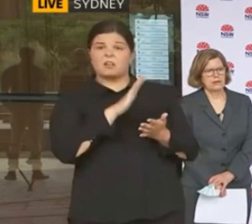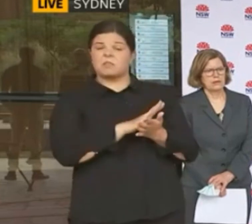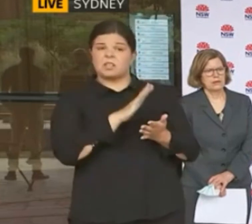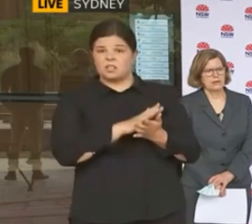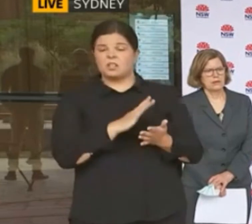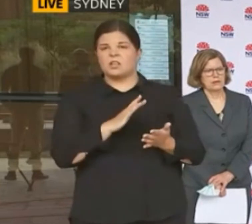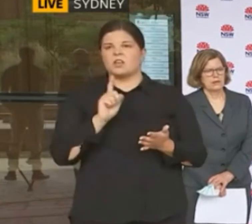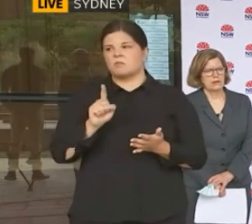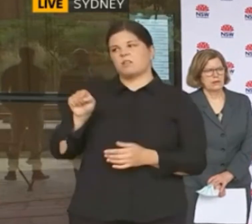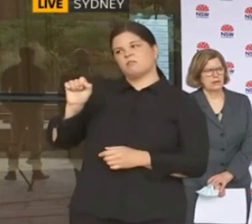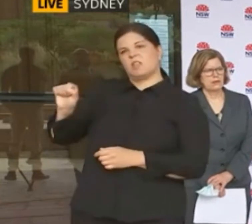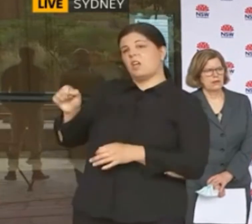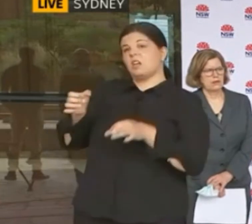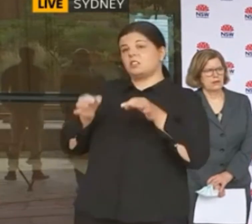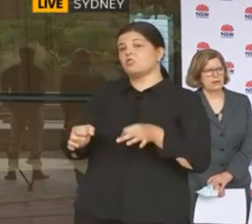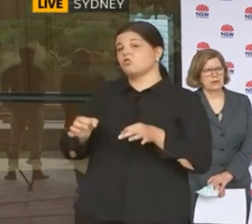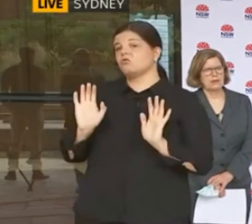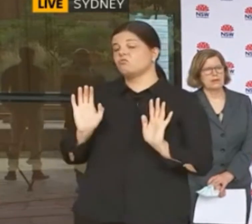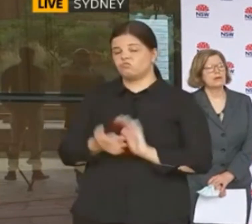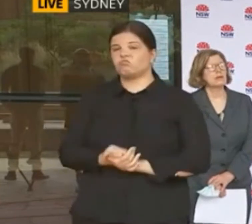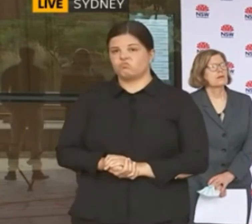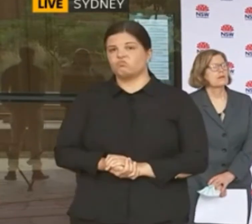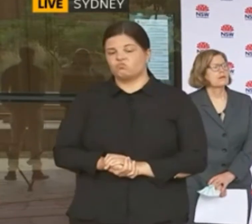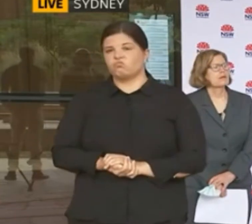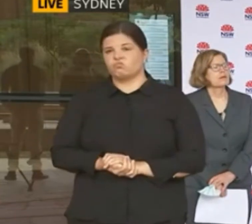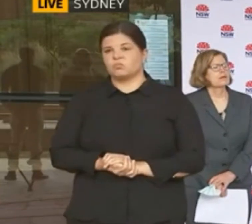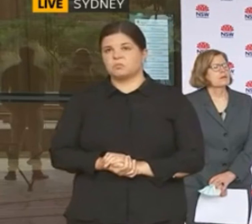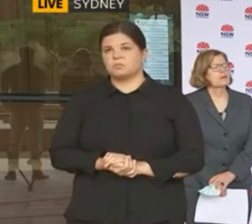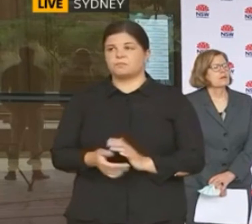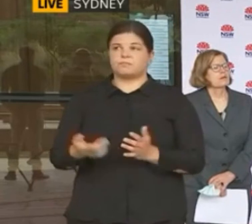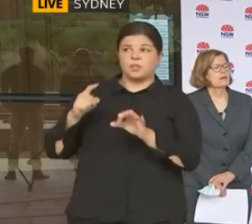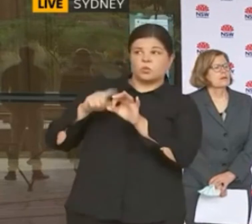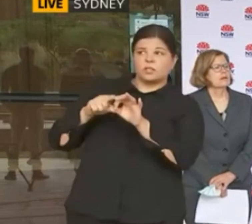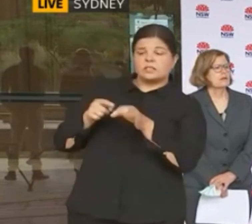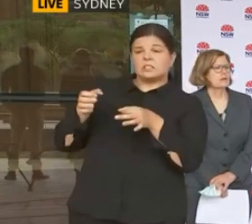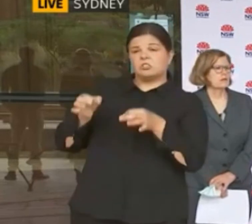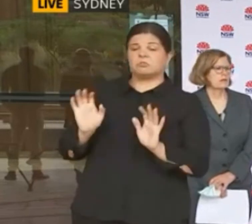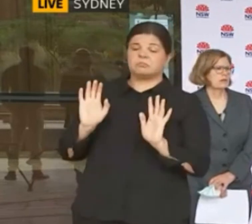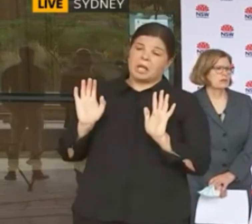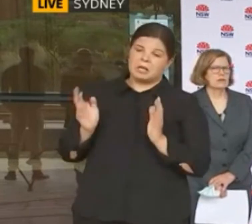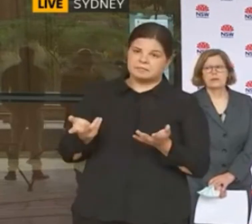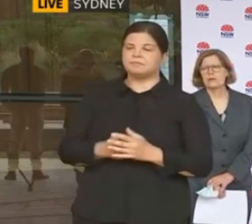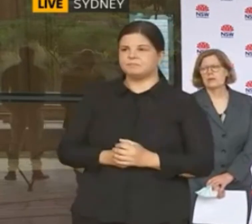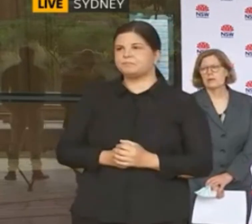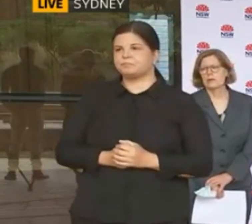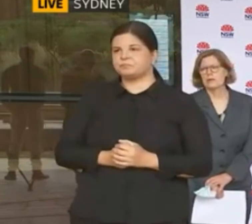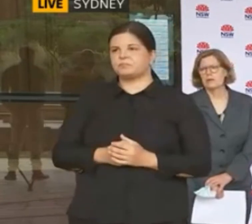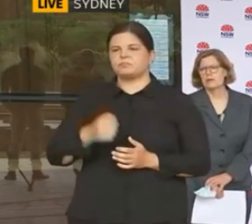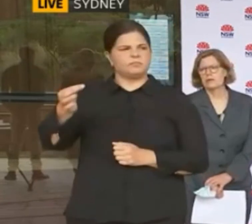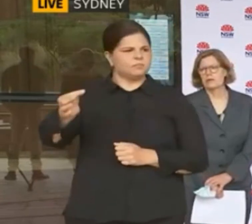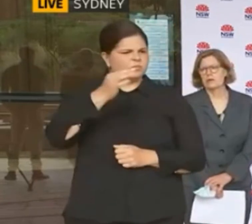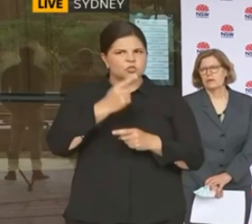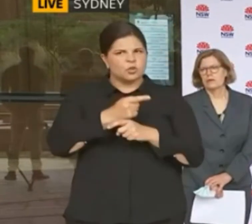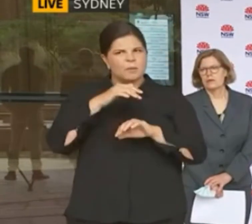but it's out of our hands, given it's really the Queensland government that's creating a bit of difficulty for them. To the